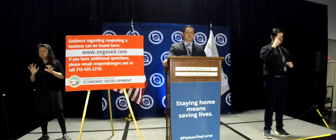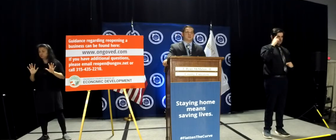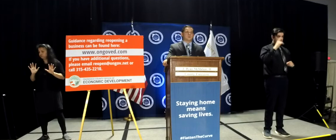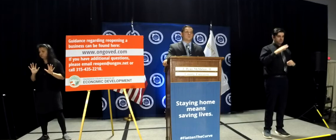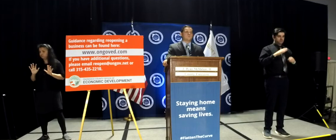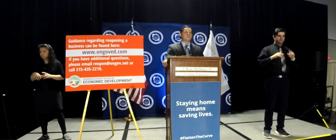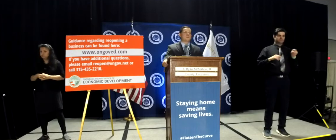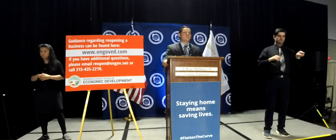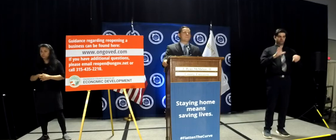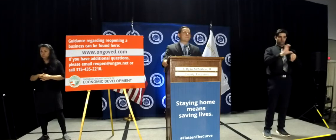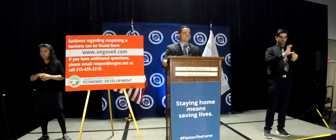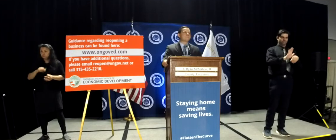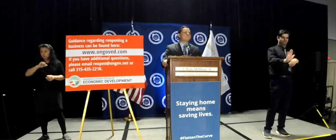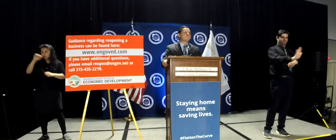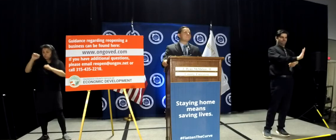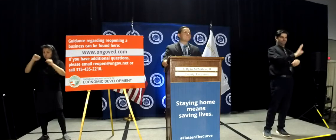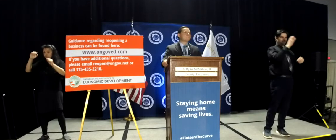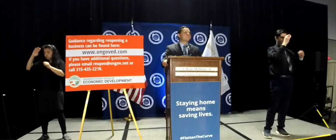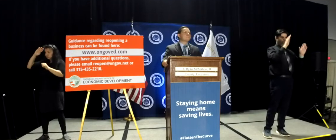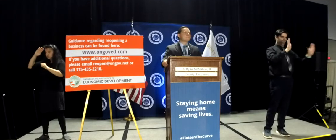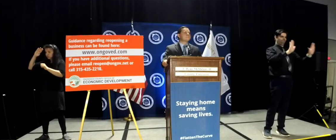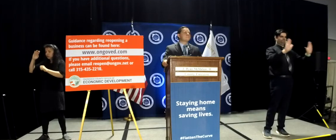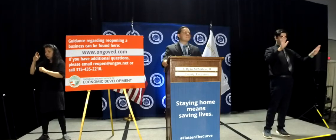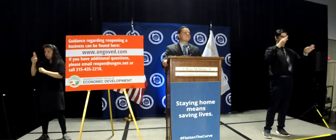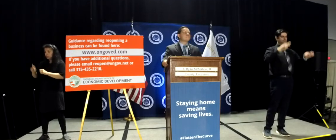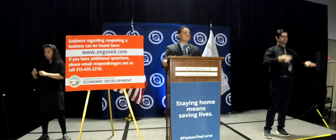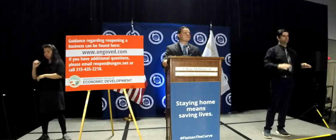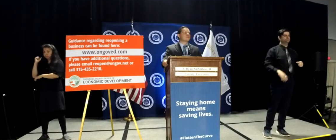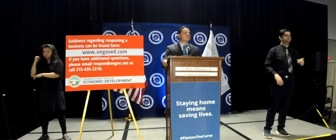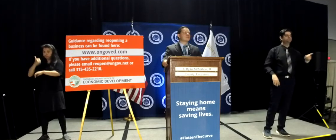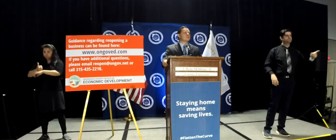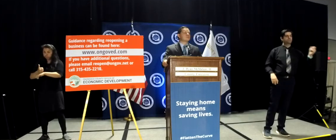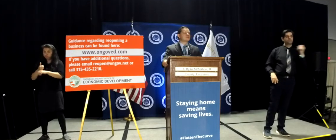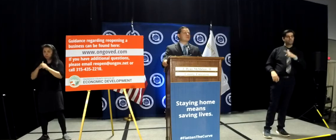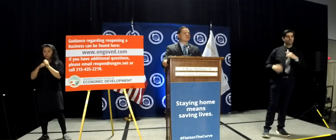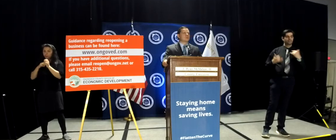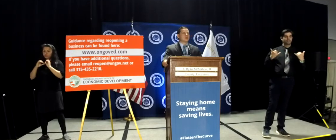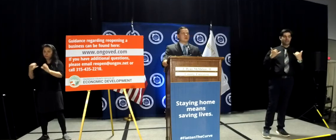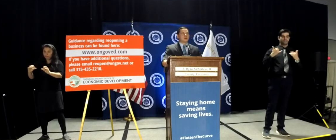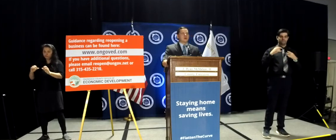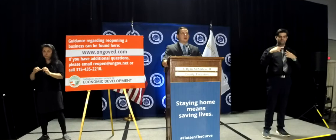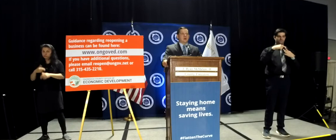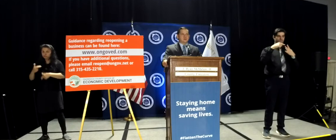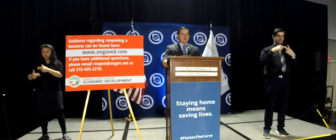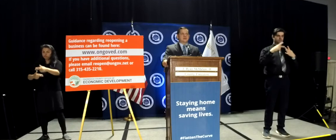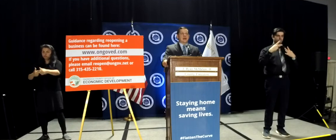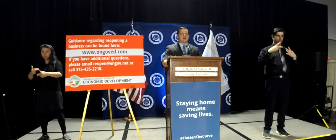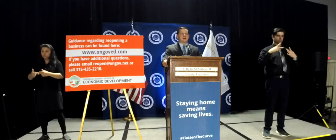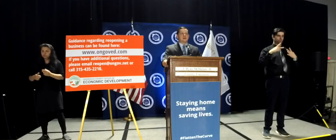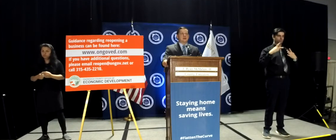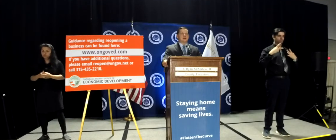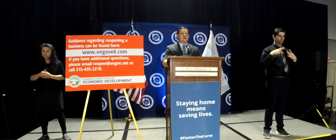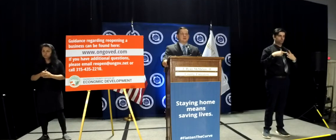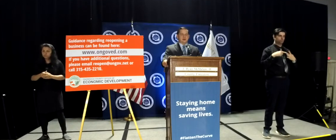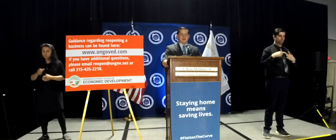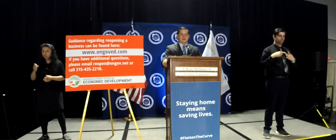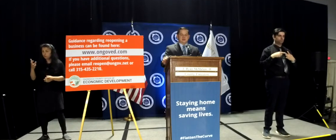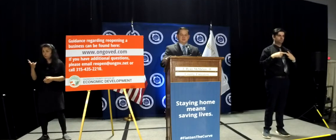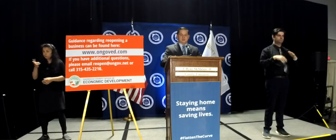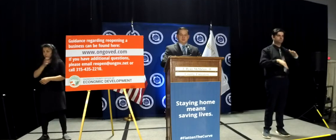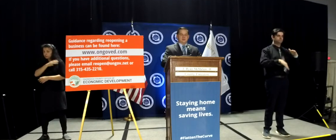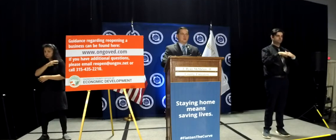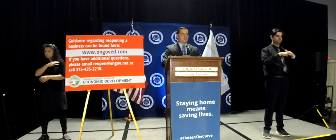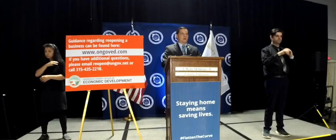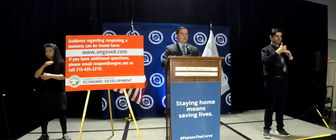guidance they should listen to. Does the number of people in a gathering go up now that we're in phase 2, or is it still 10 people to a gathering? Still 10. I think